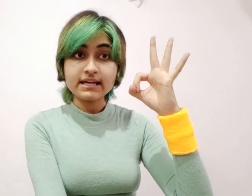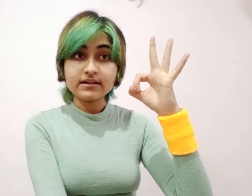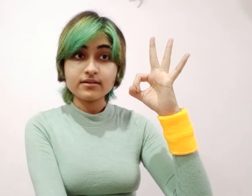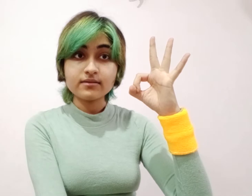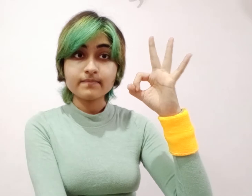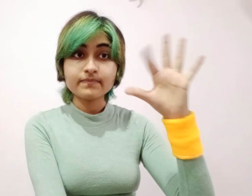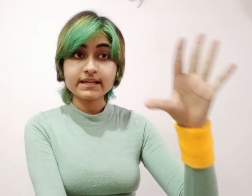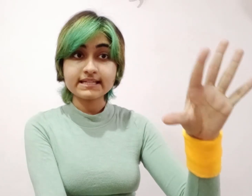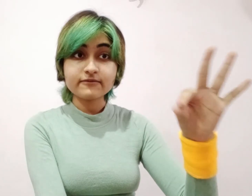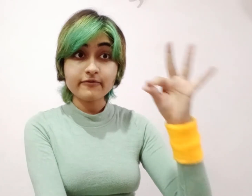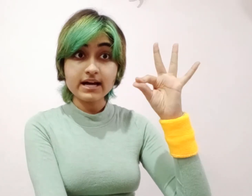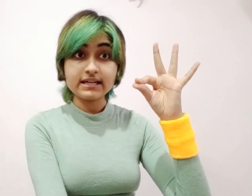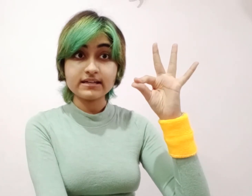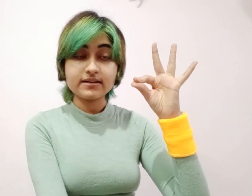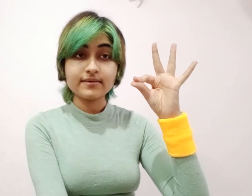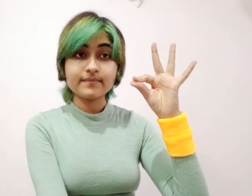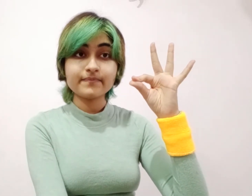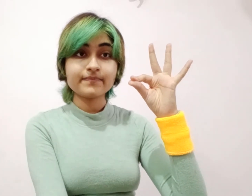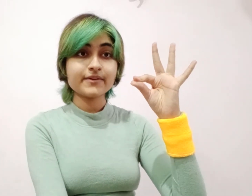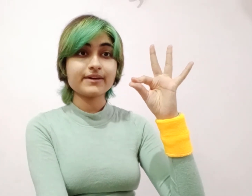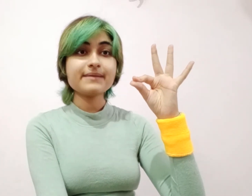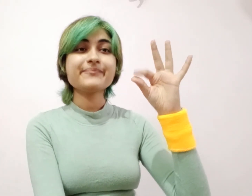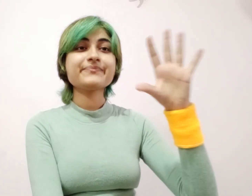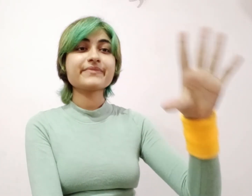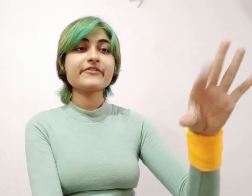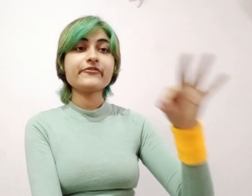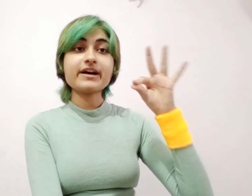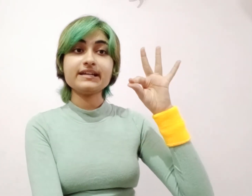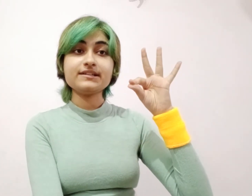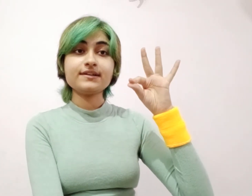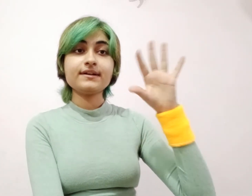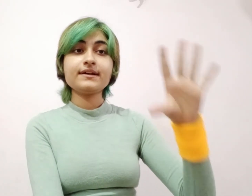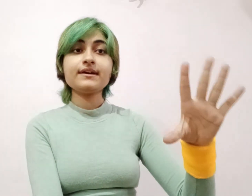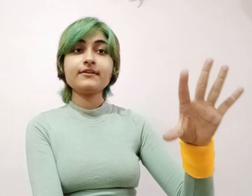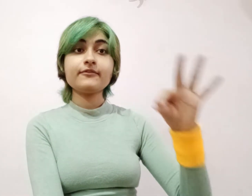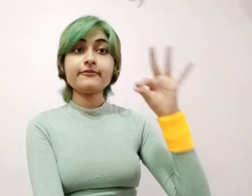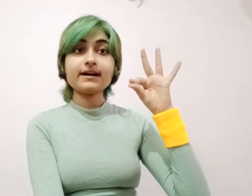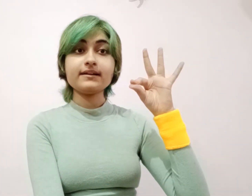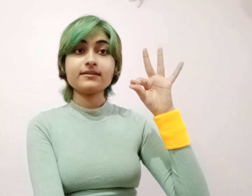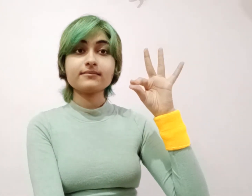find. It is find, okay. Find, find.